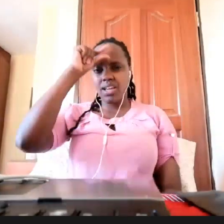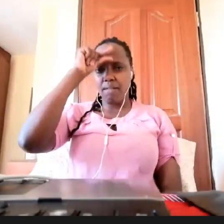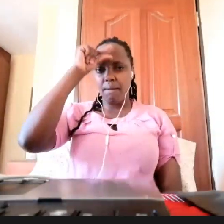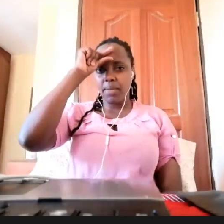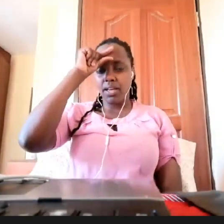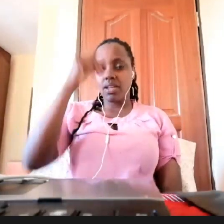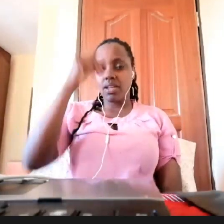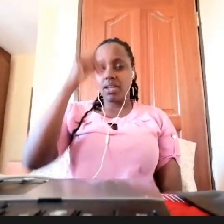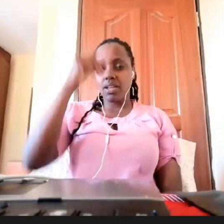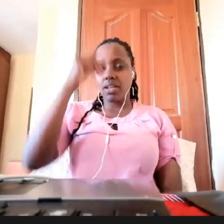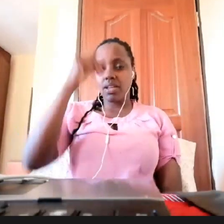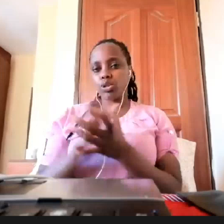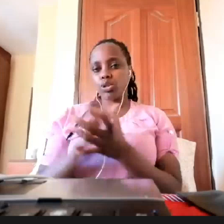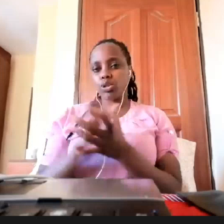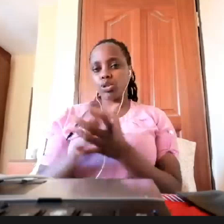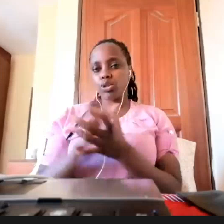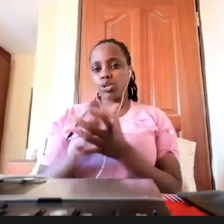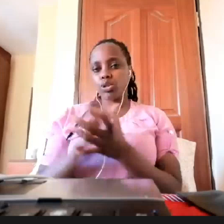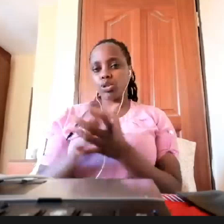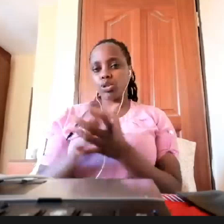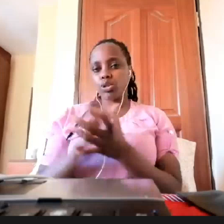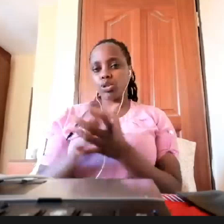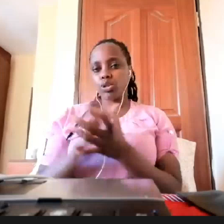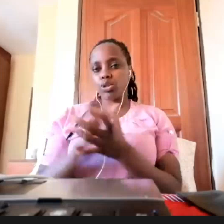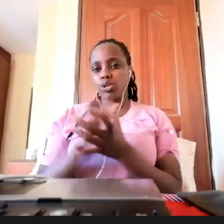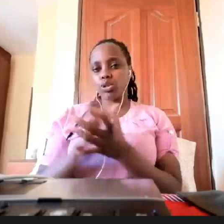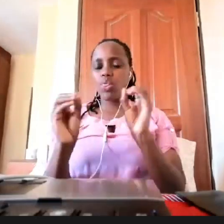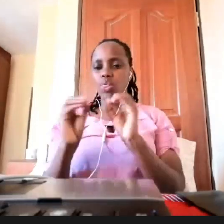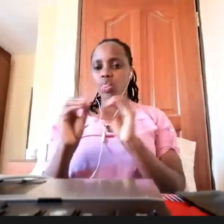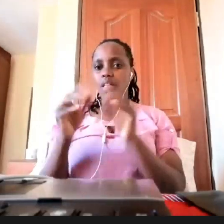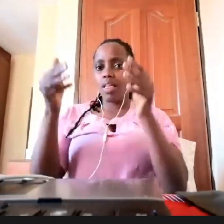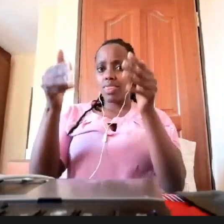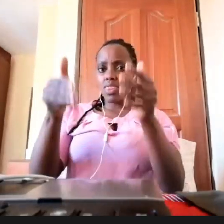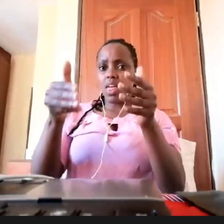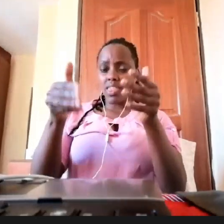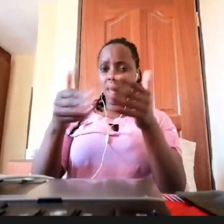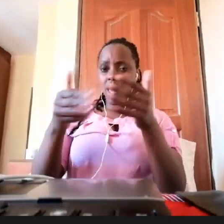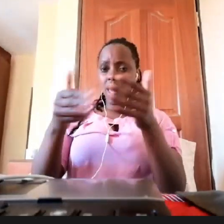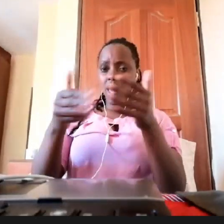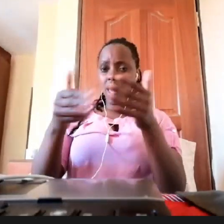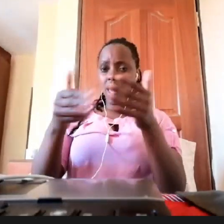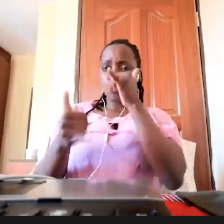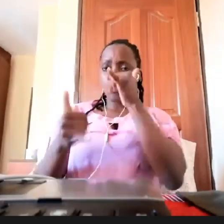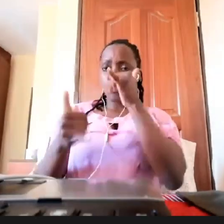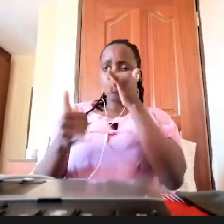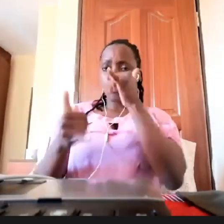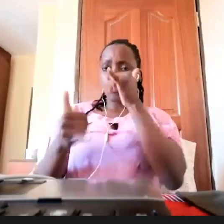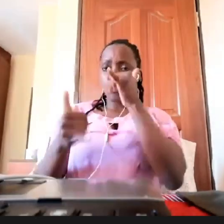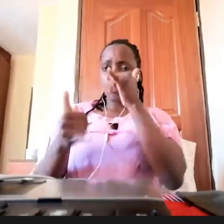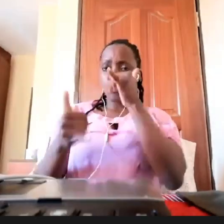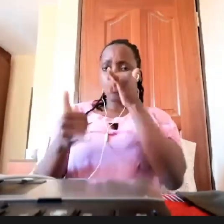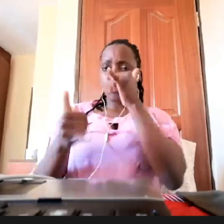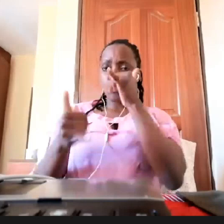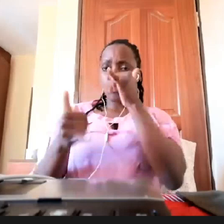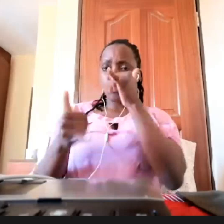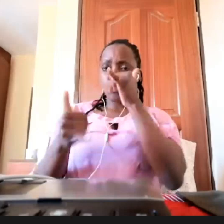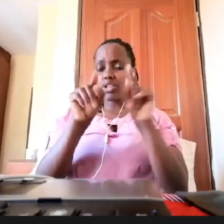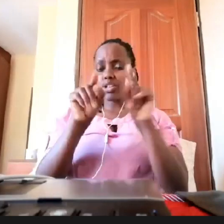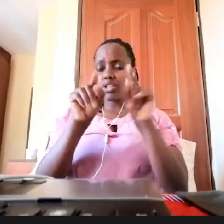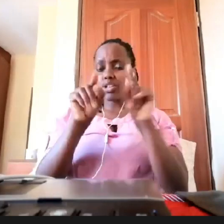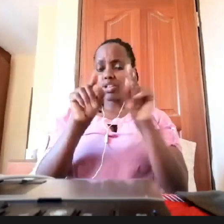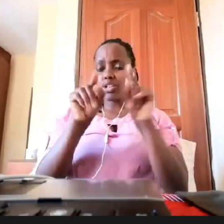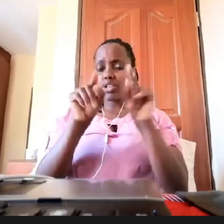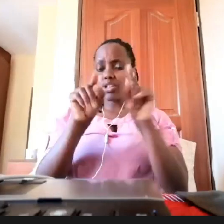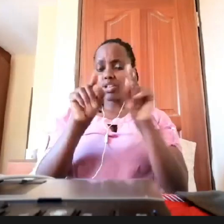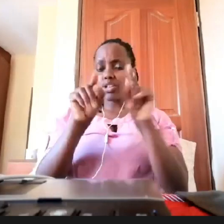government has produced. So they do not make reference to the already existing concluding observations and recommendations, and that's